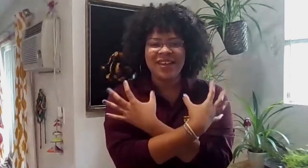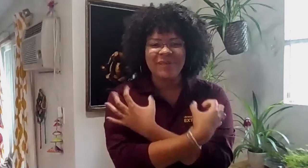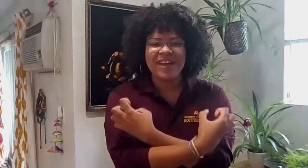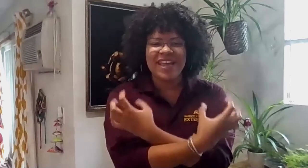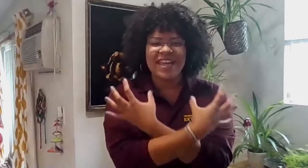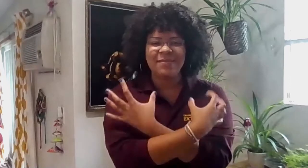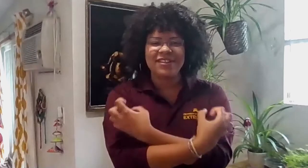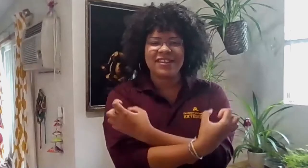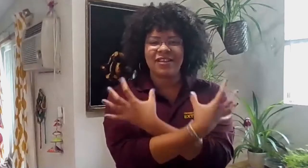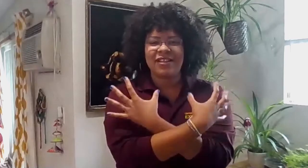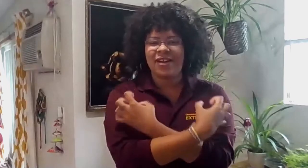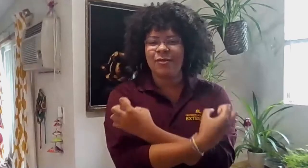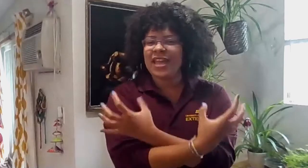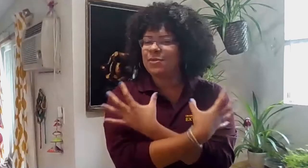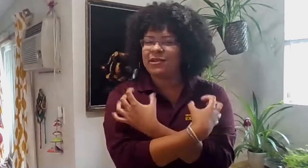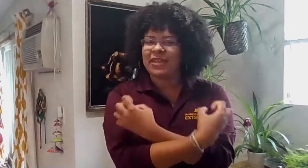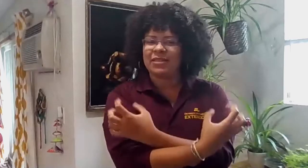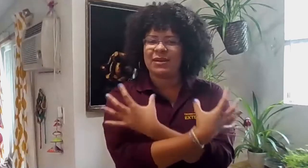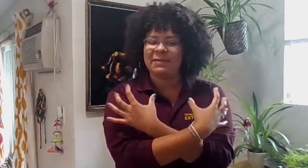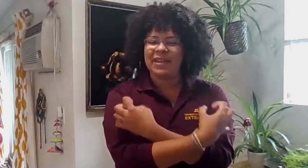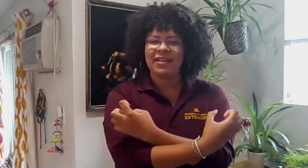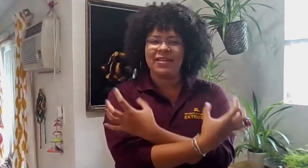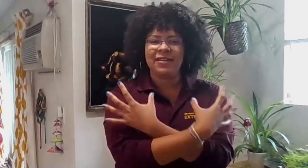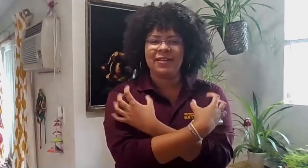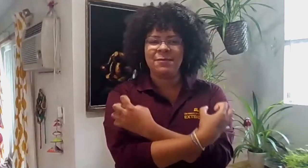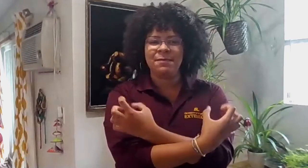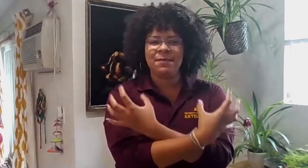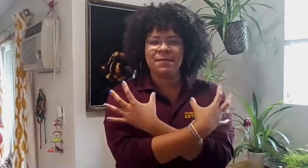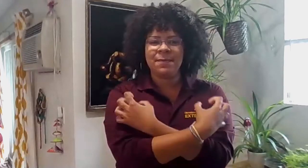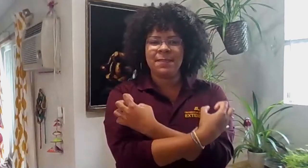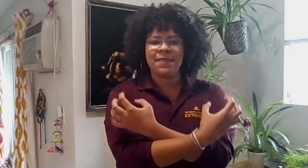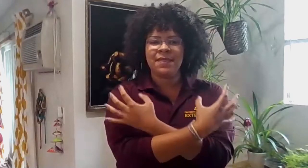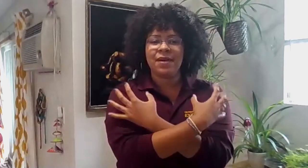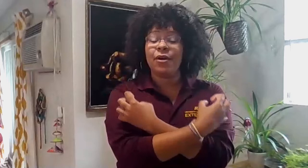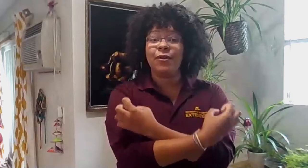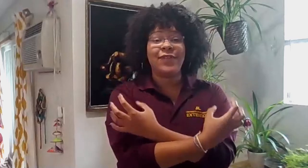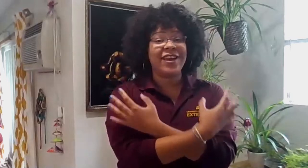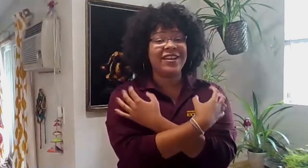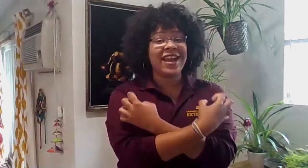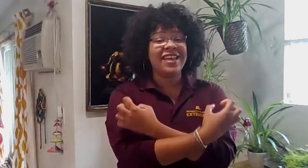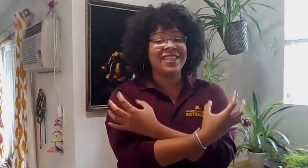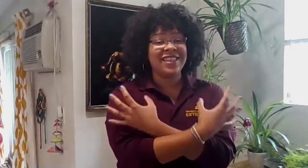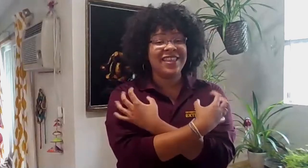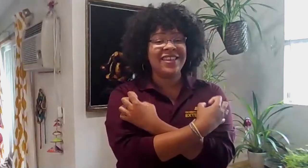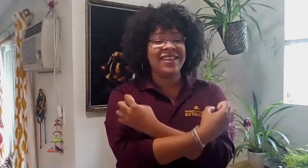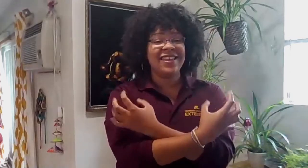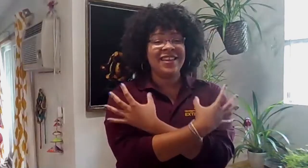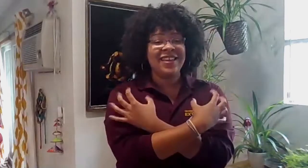What animal does this look like? Or what animal do you think this could be? A butterfly. All Lion.